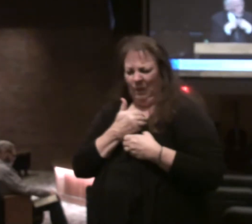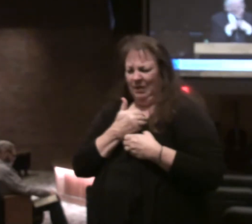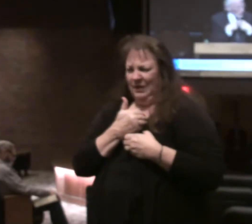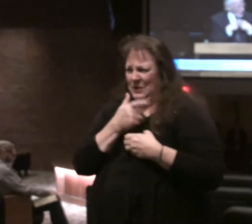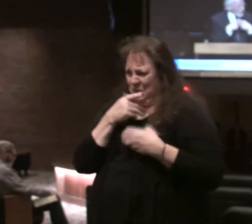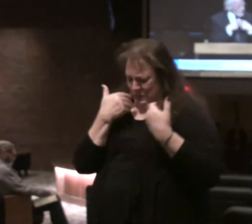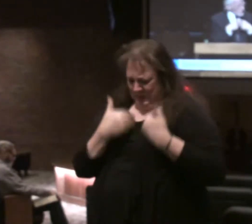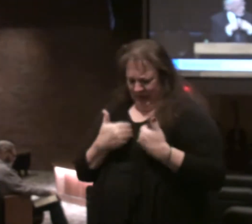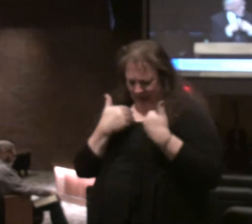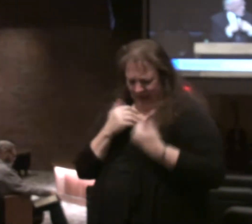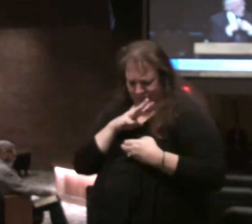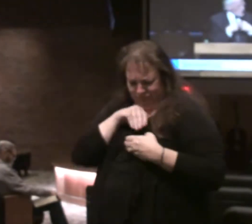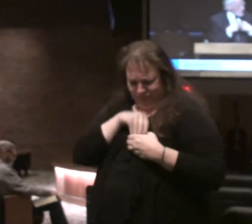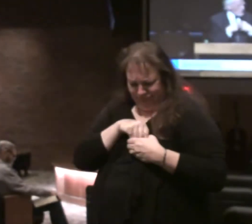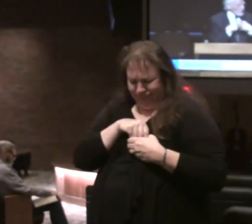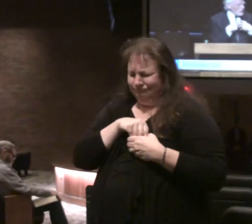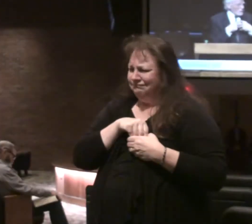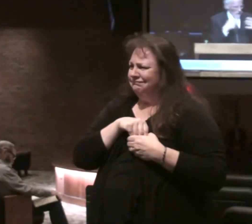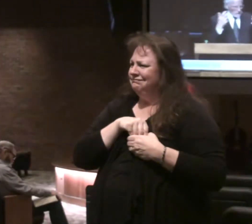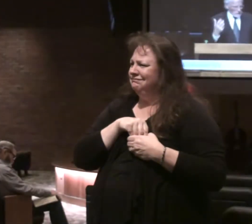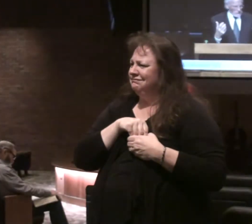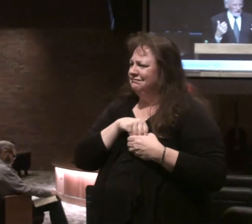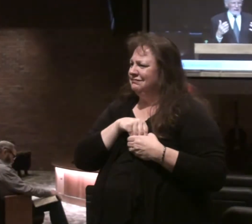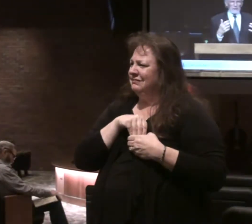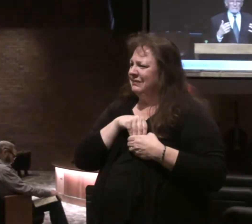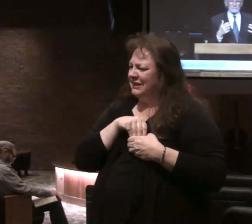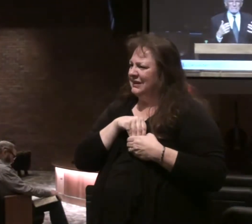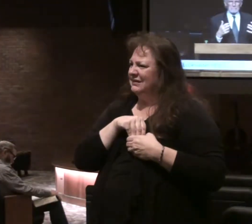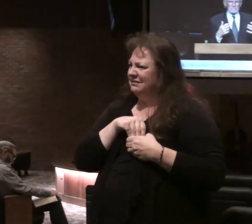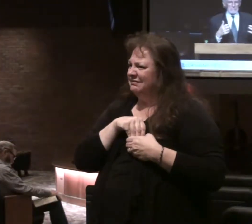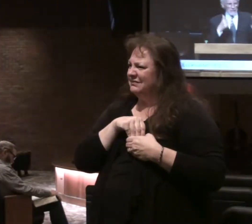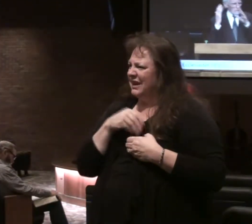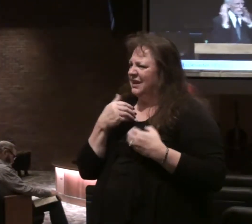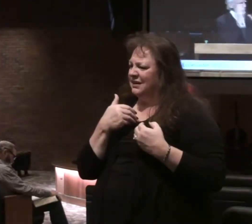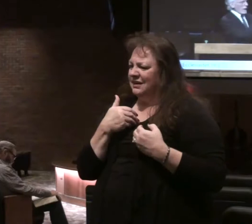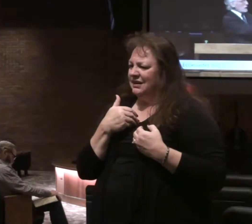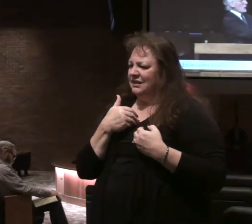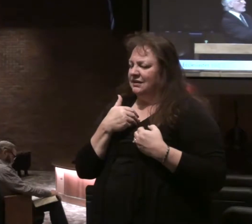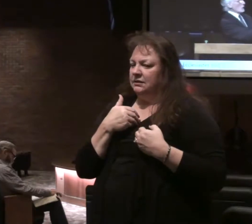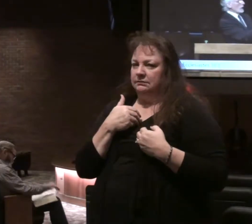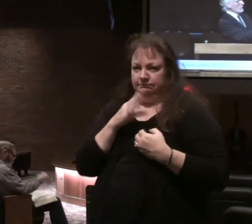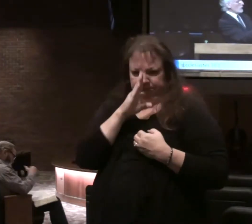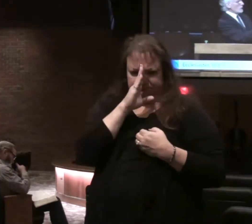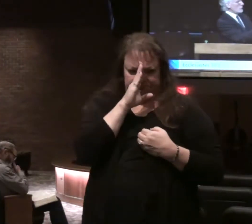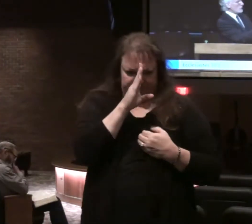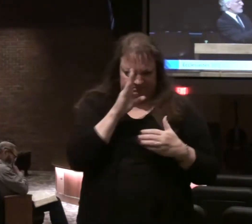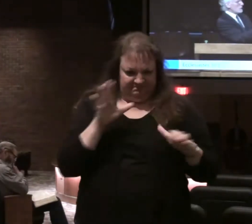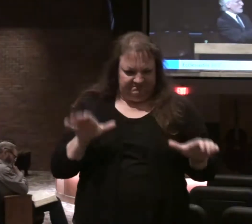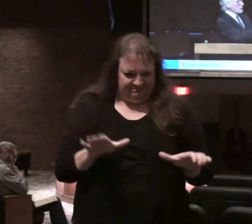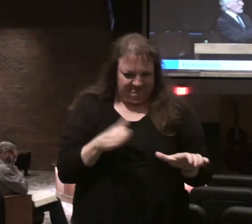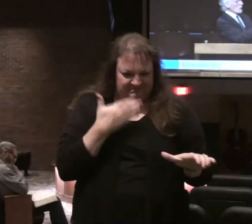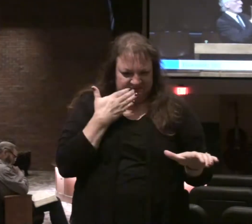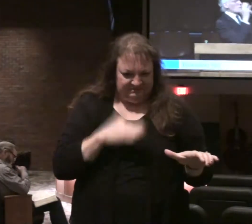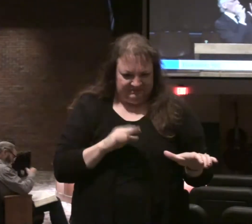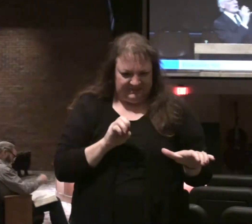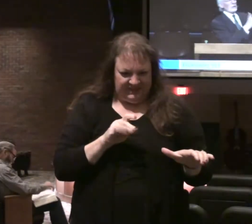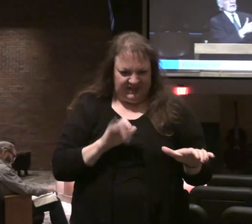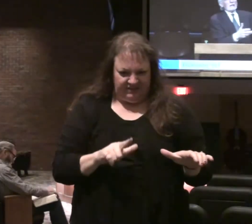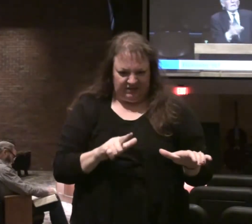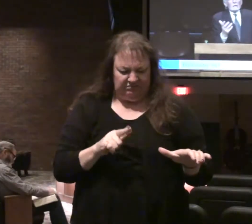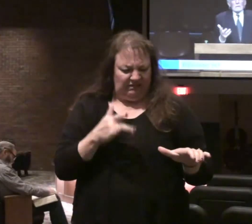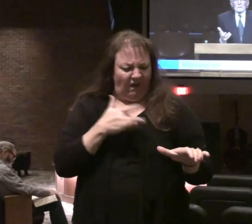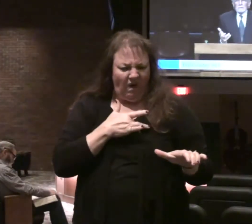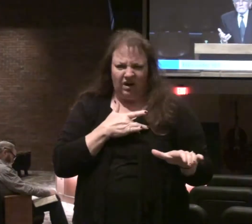you are, the person within this body, is directing you toward evil. Because your heart's full